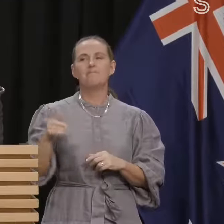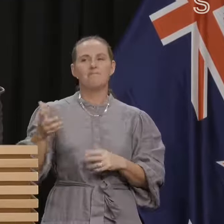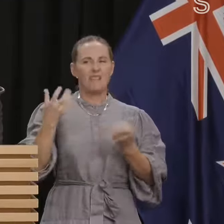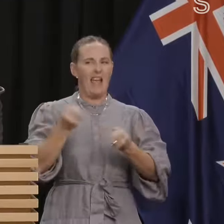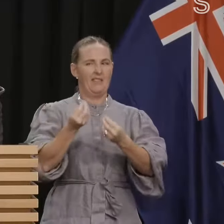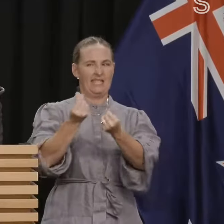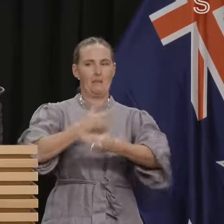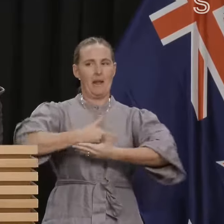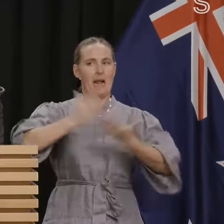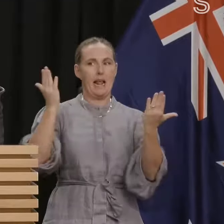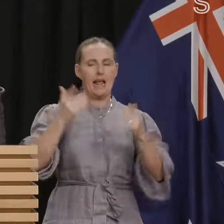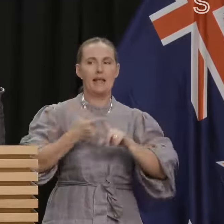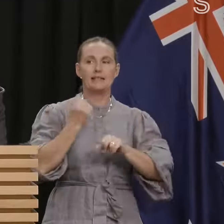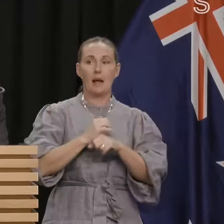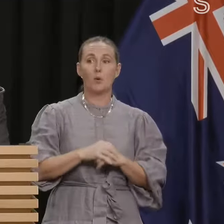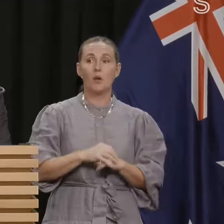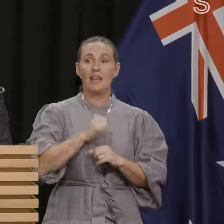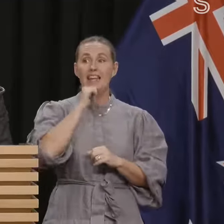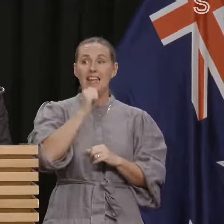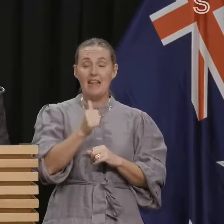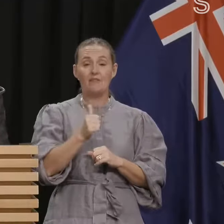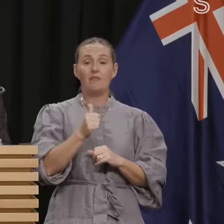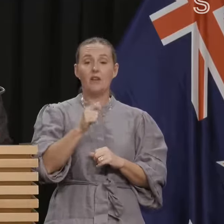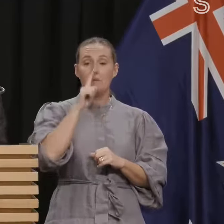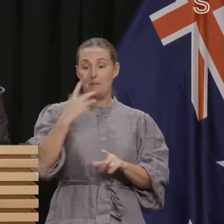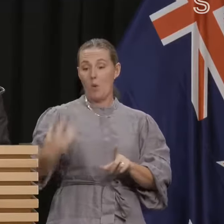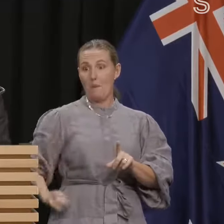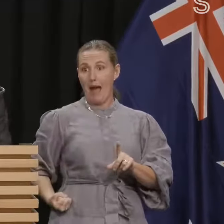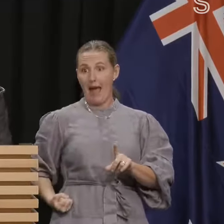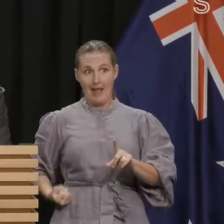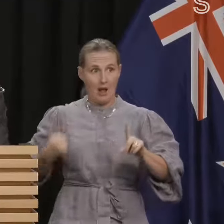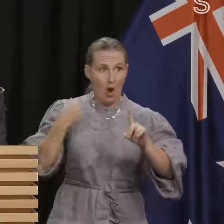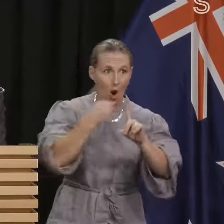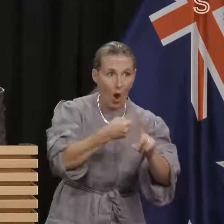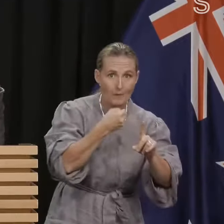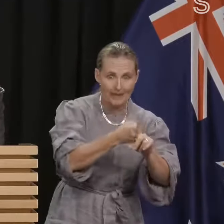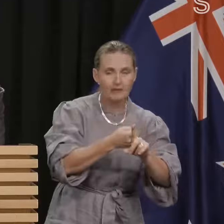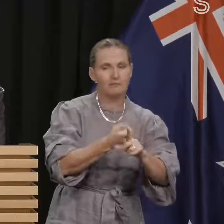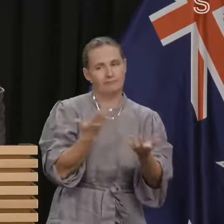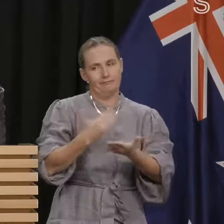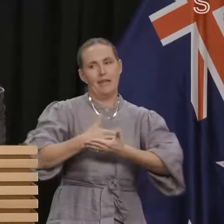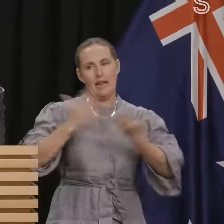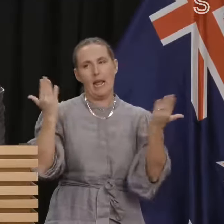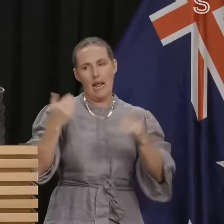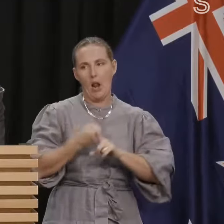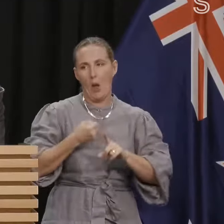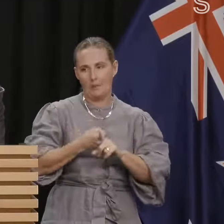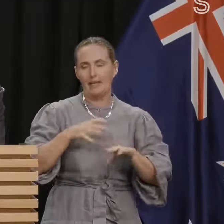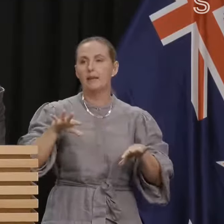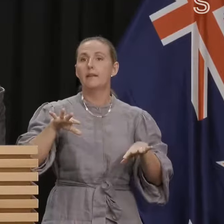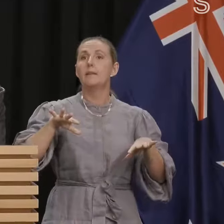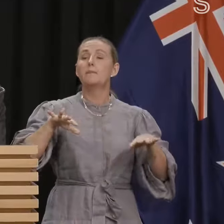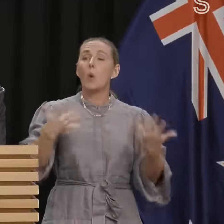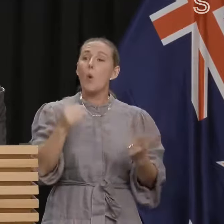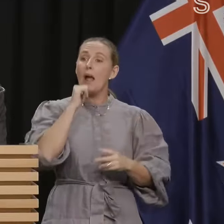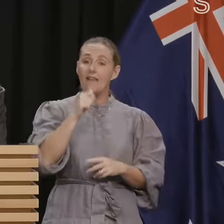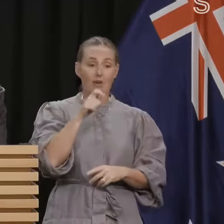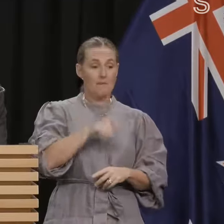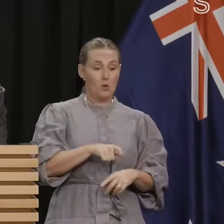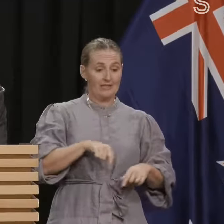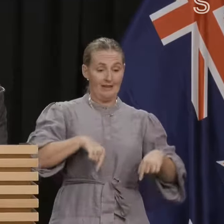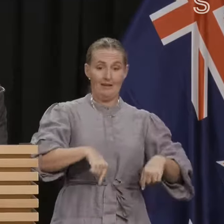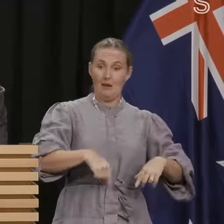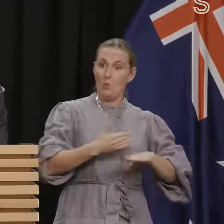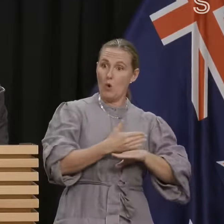who engages in paid lobbying for a fee, that's fairly clear-cut. On the other hand, someone who might leave Parliament and take up a job as, say, a